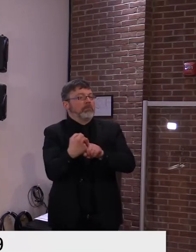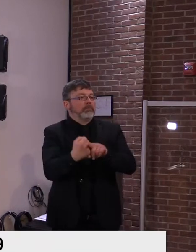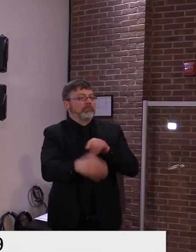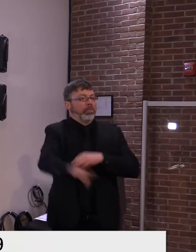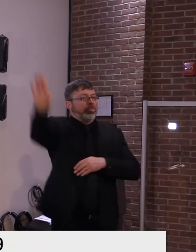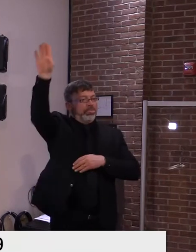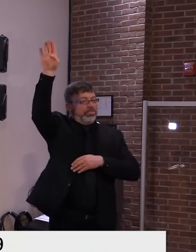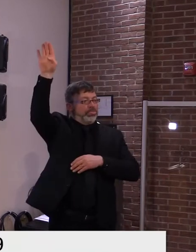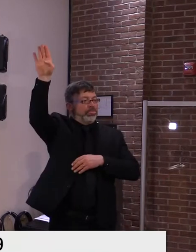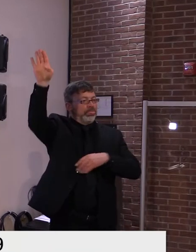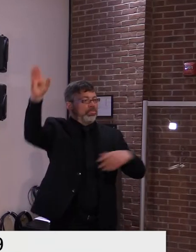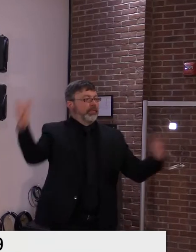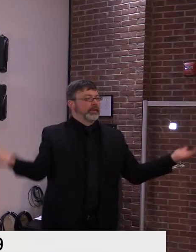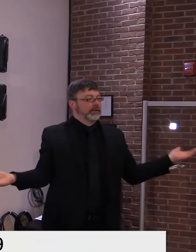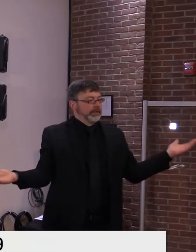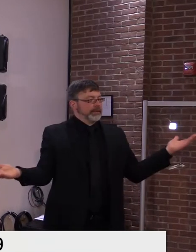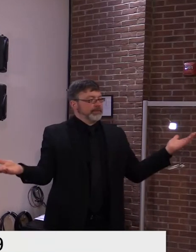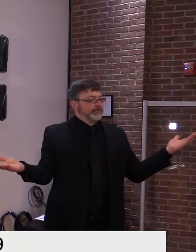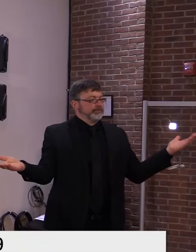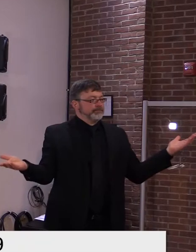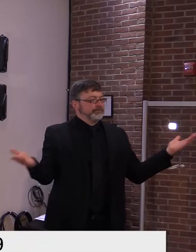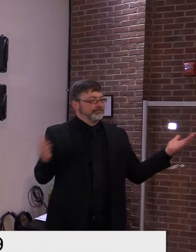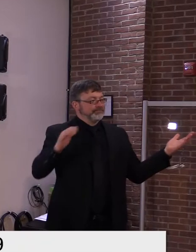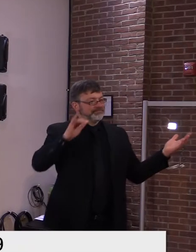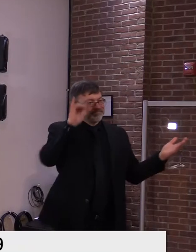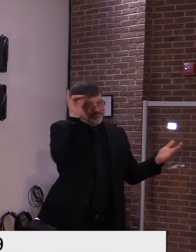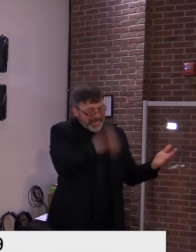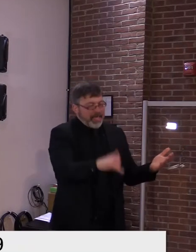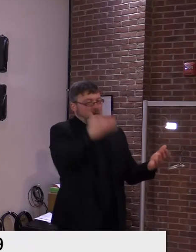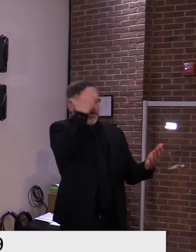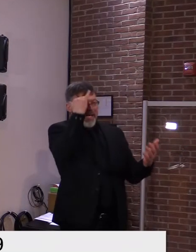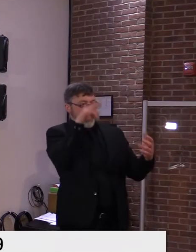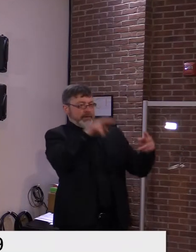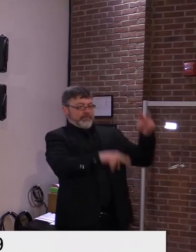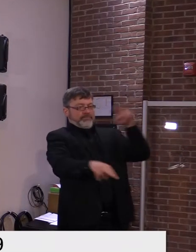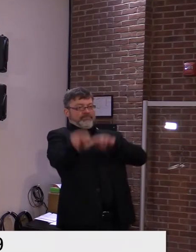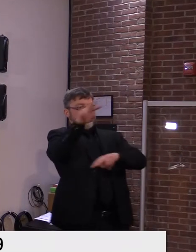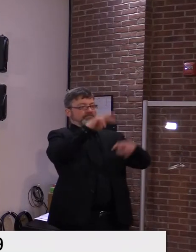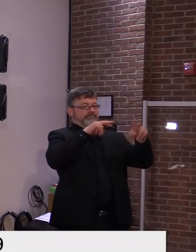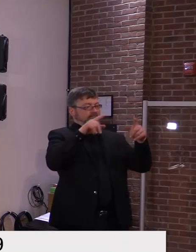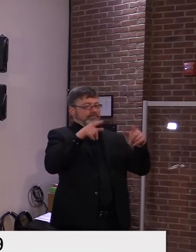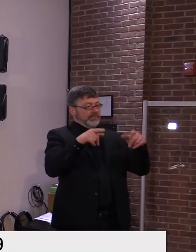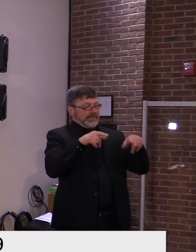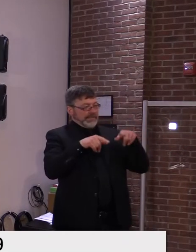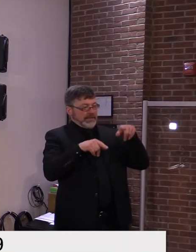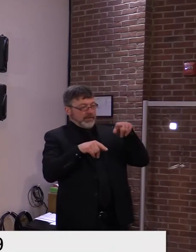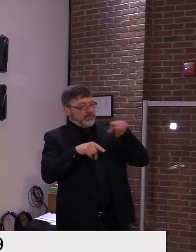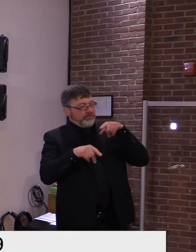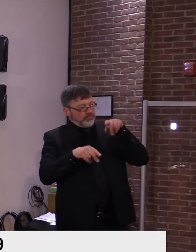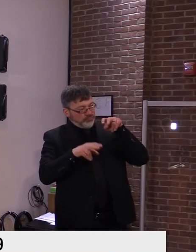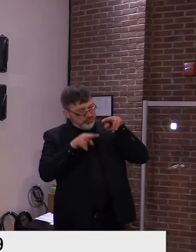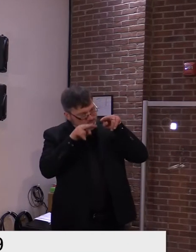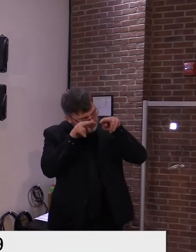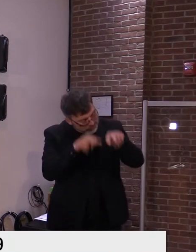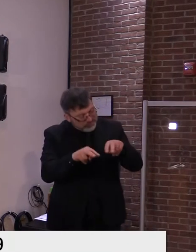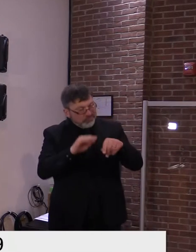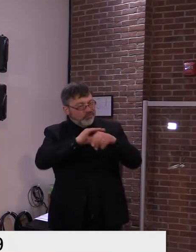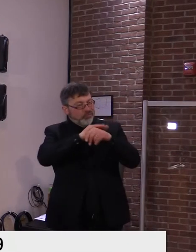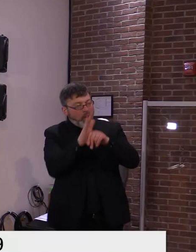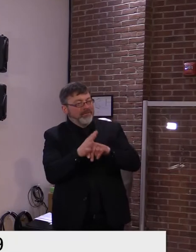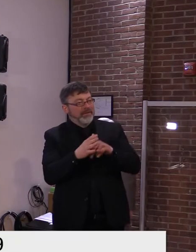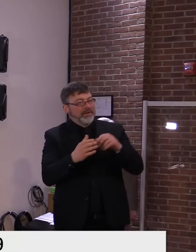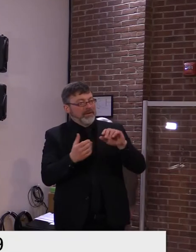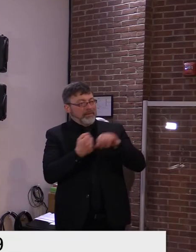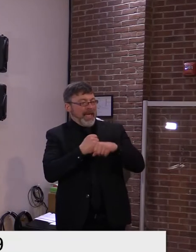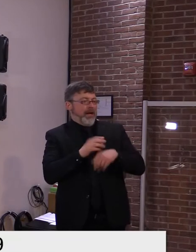factors. One is the stress of a pandemic, and what that impacts, how that impacts a person who has